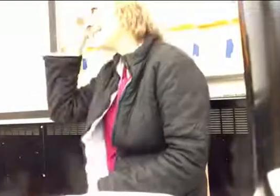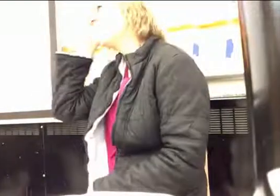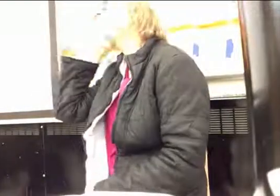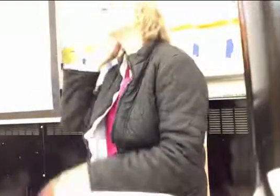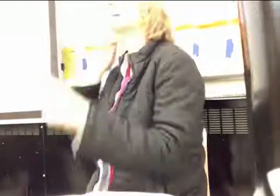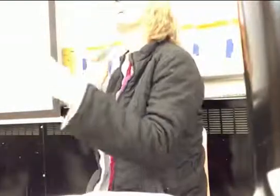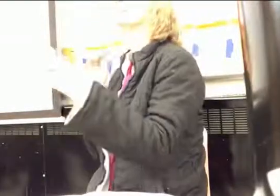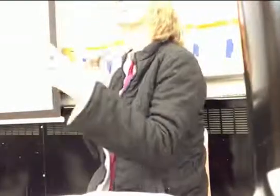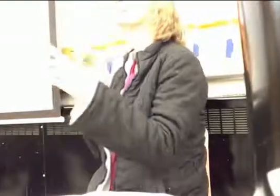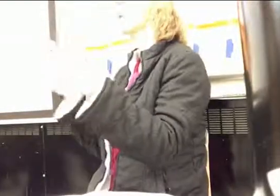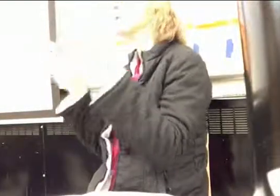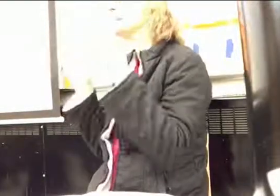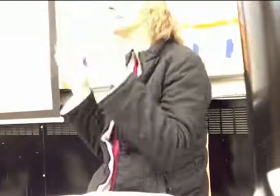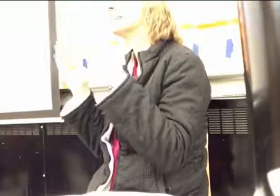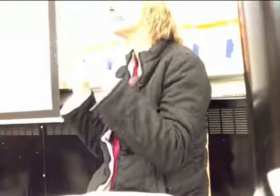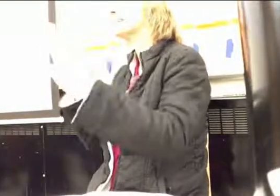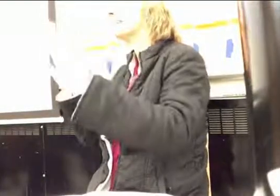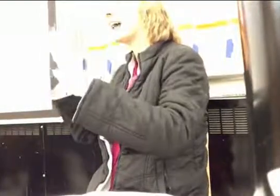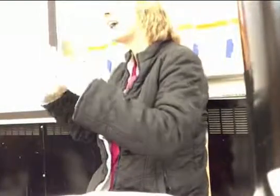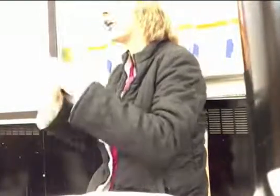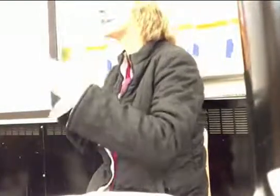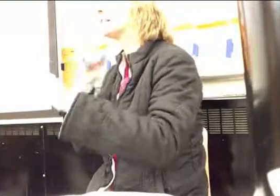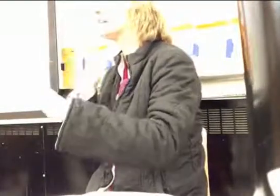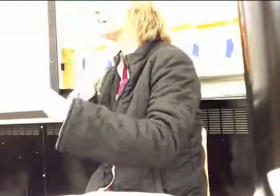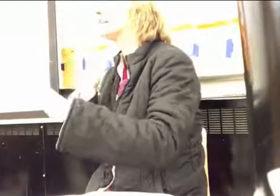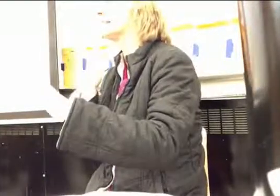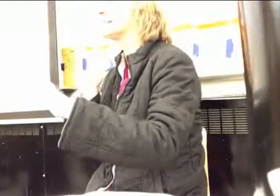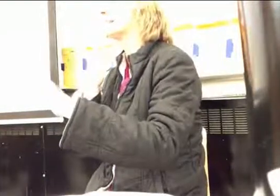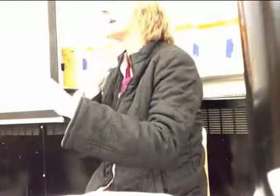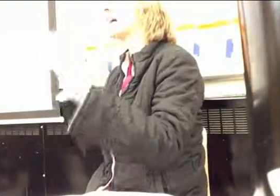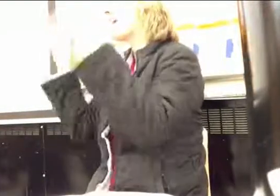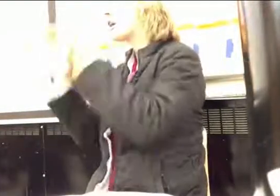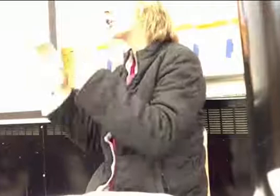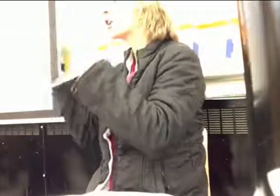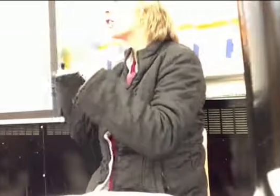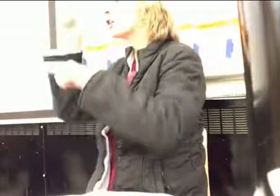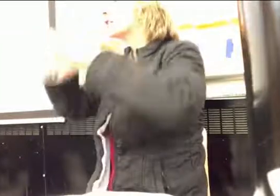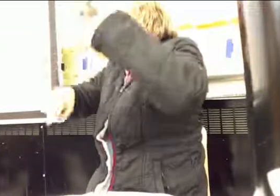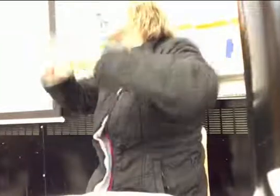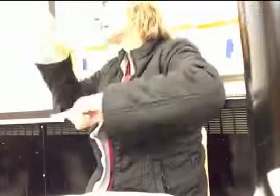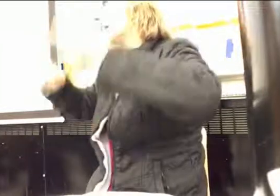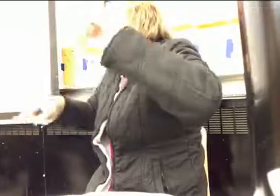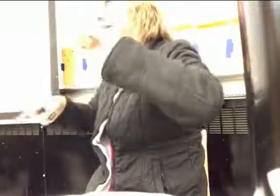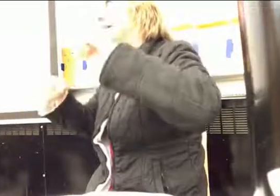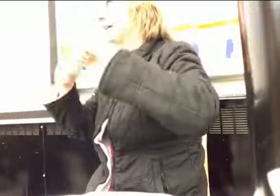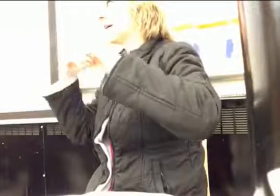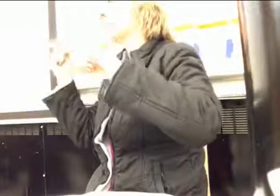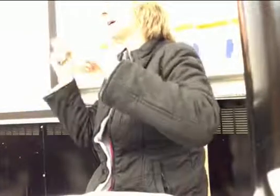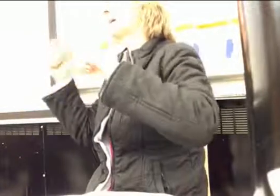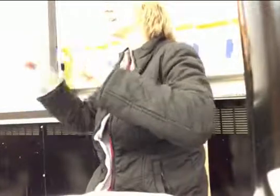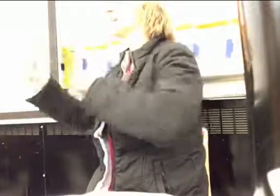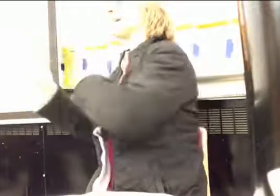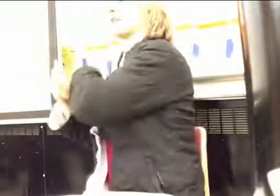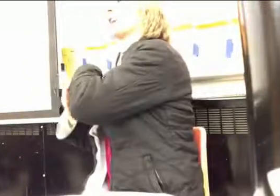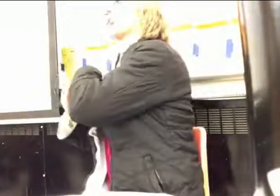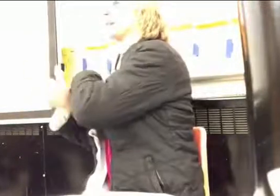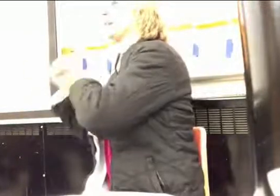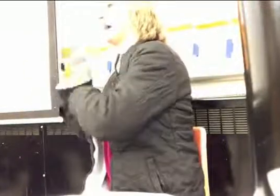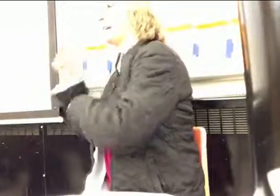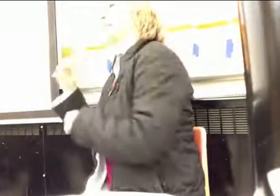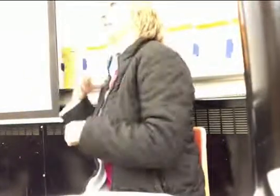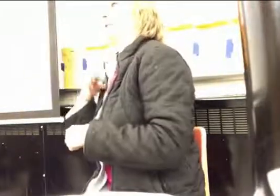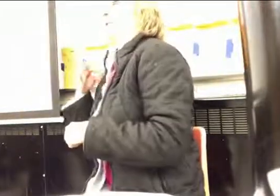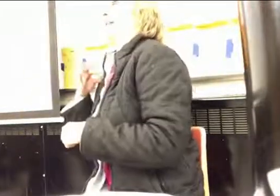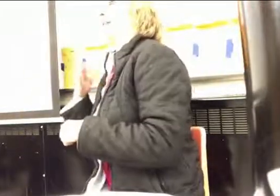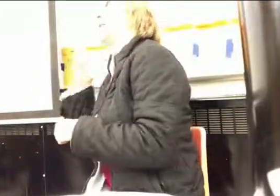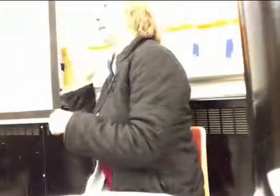Hey, listen, in all seriousness, though, they're looking for diversity. Kazakhstan's never hosted it, and it would be a really big deal